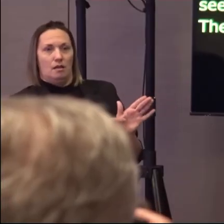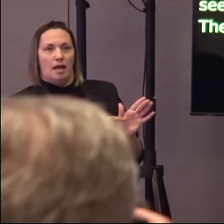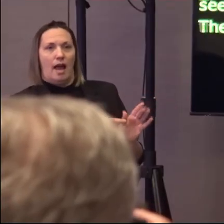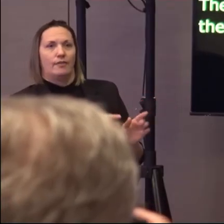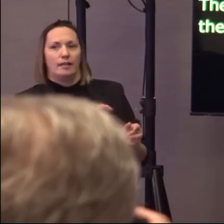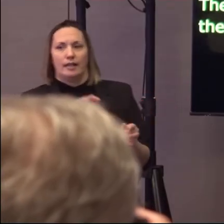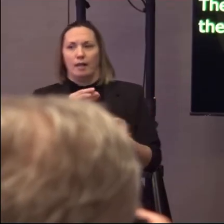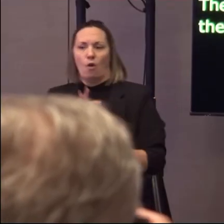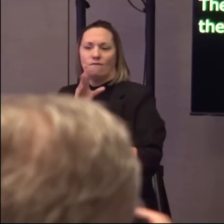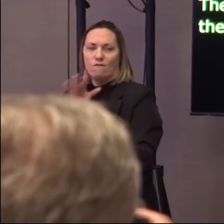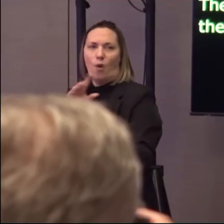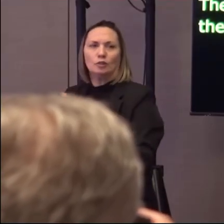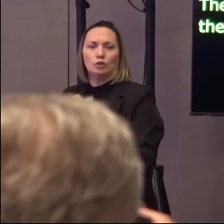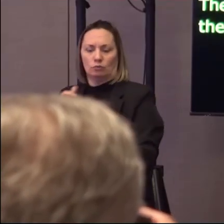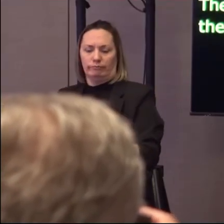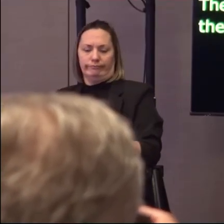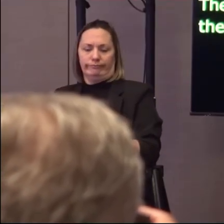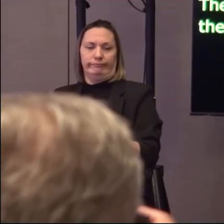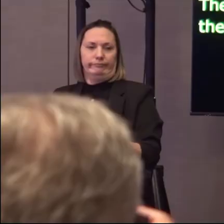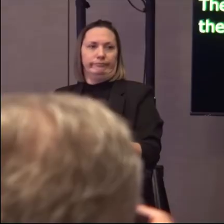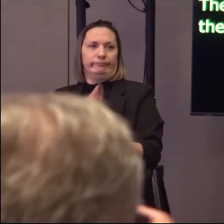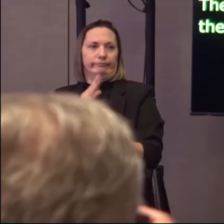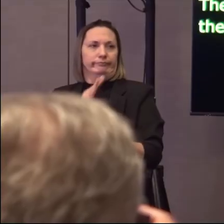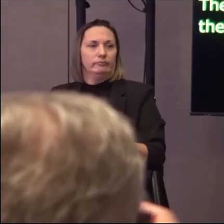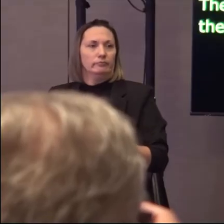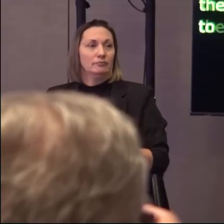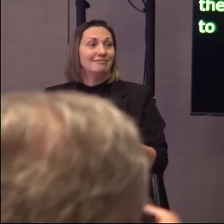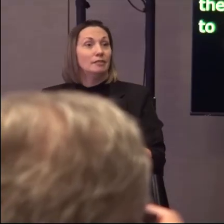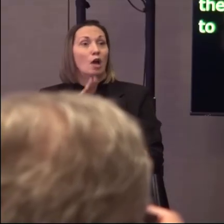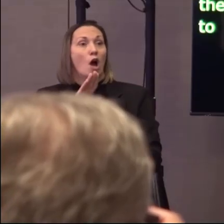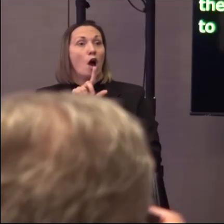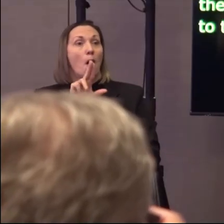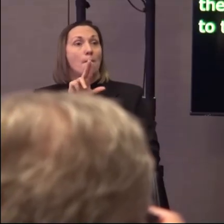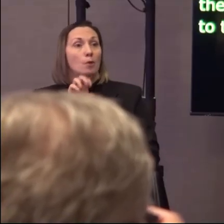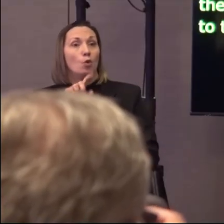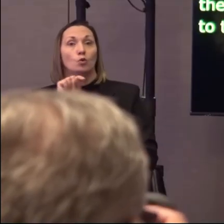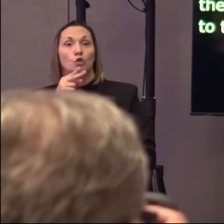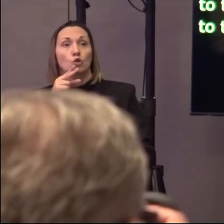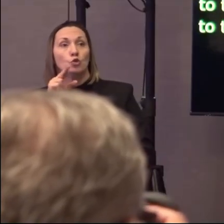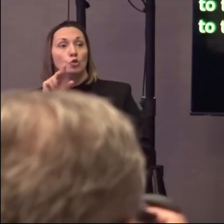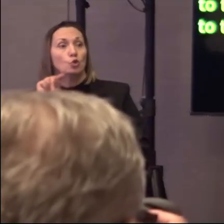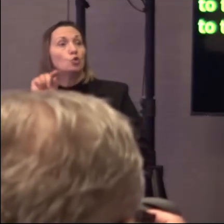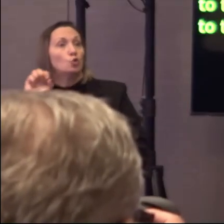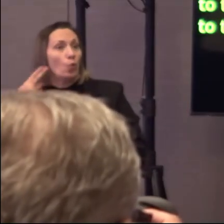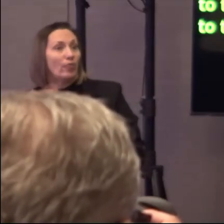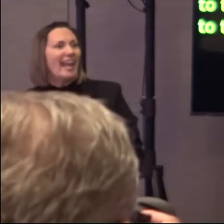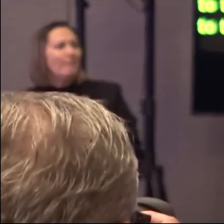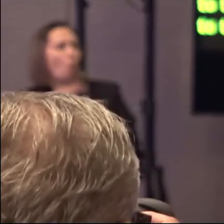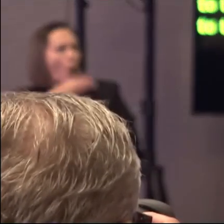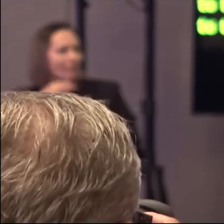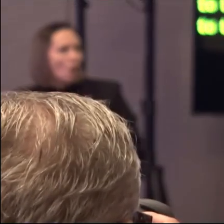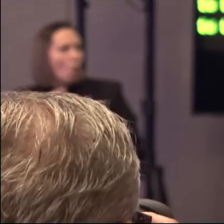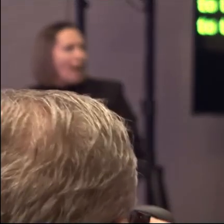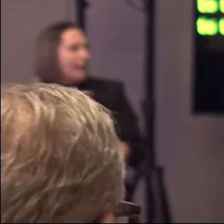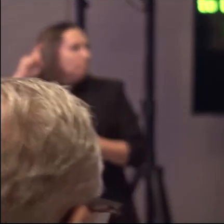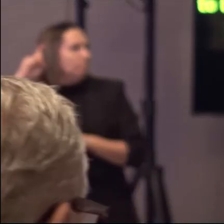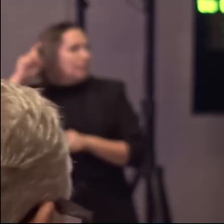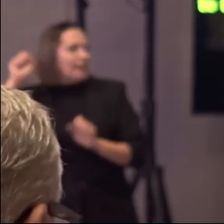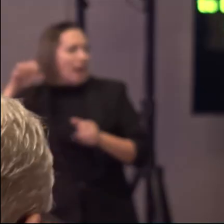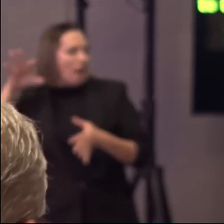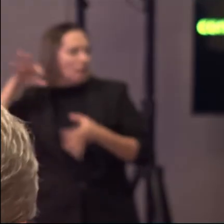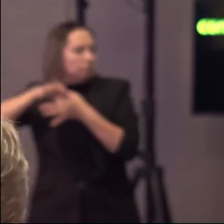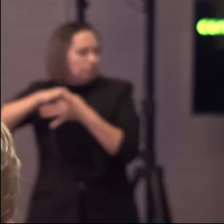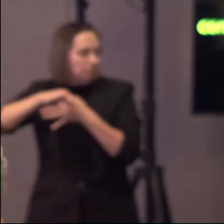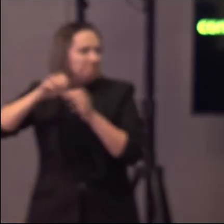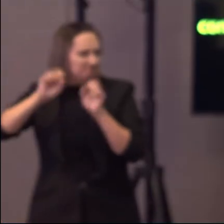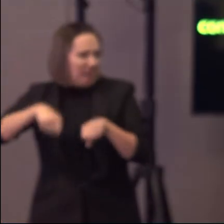the other person as well. Speaking of Bluetooth, you can connect if you're hard of hearing to, if you have a hearing aid or if you have a loop system, you